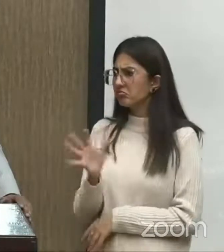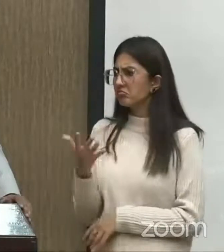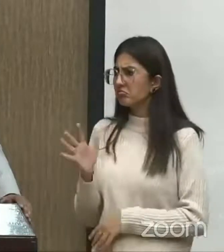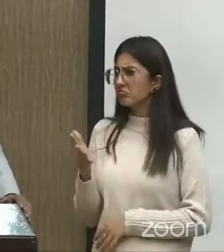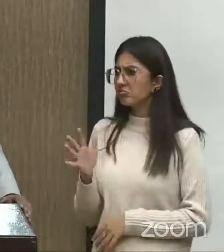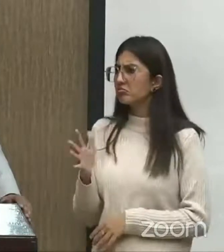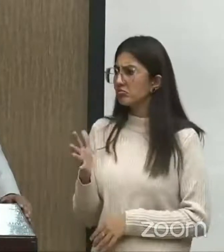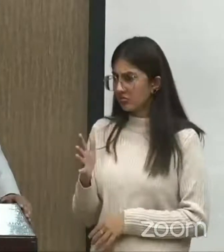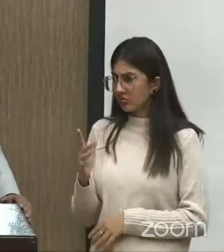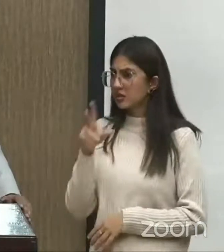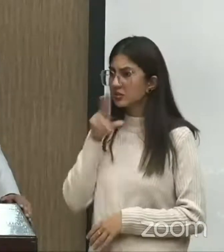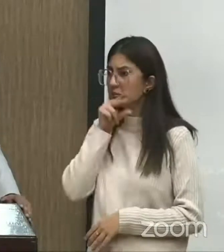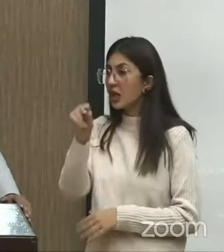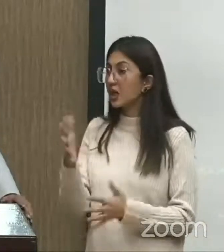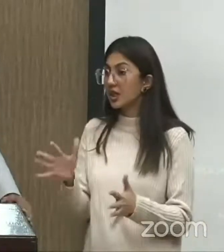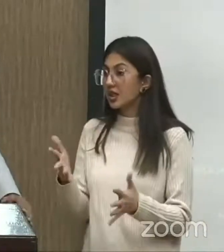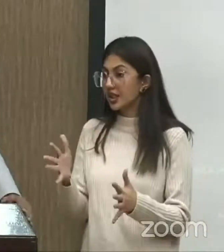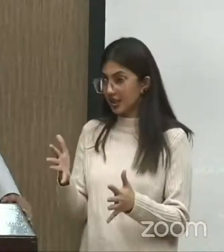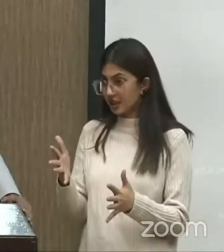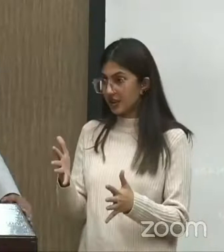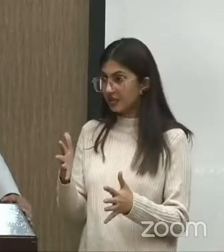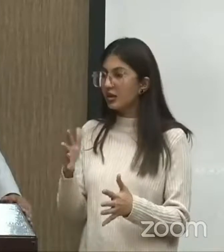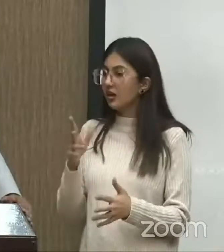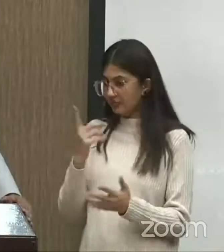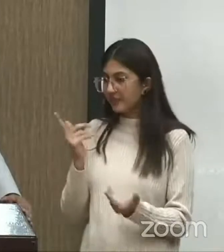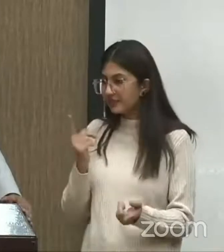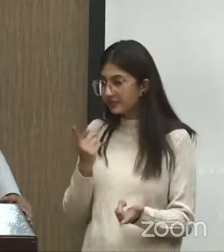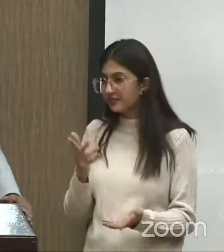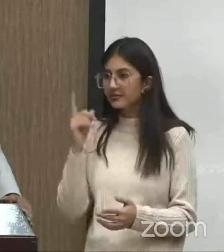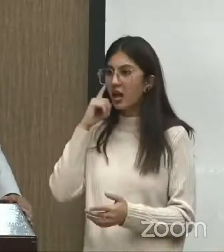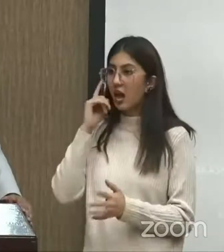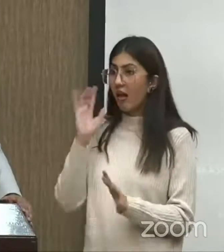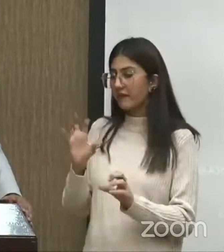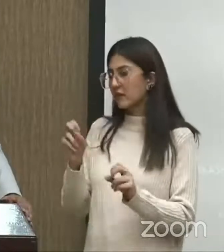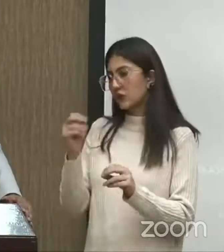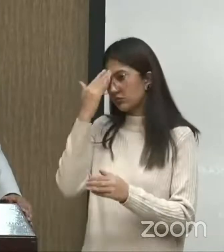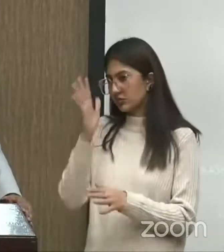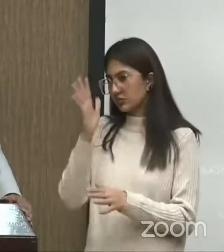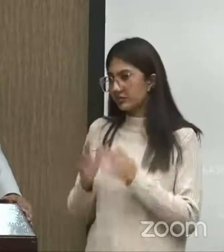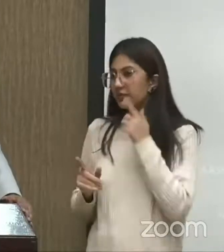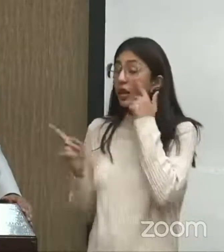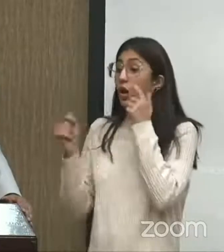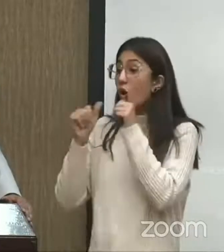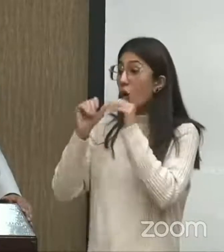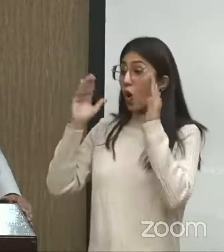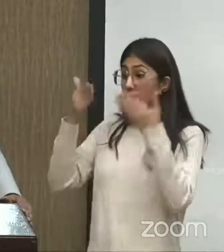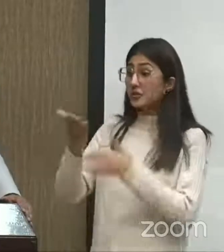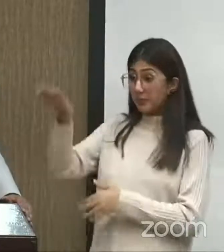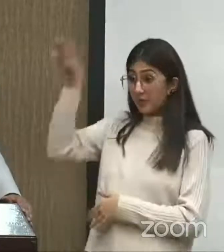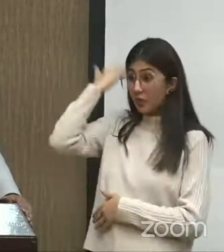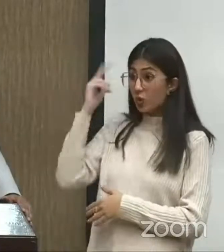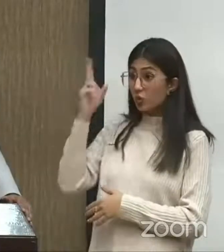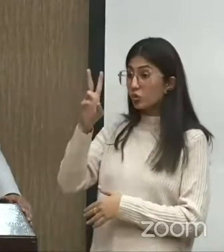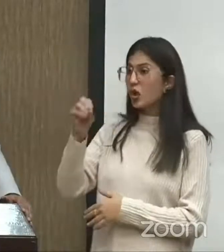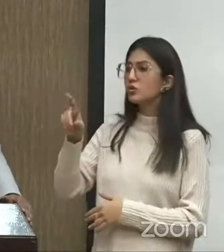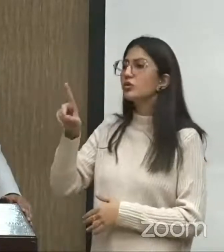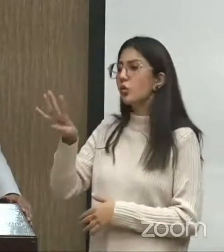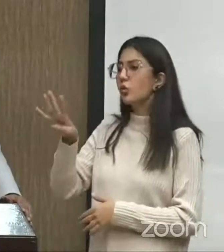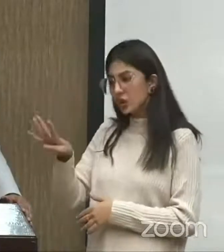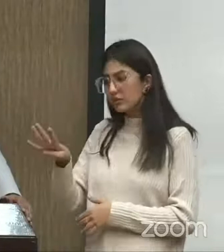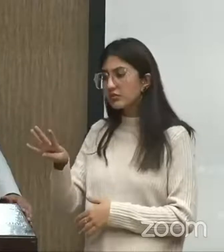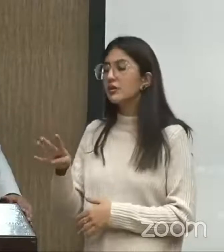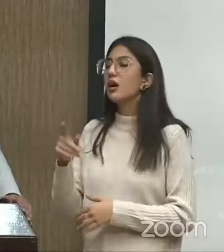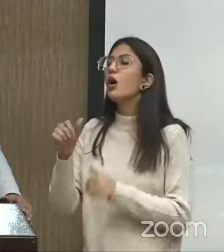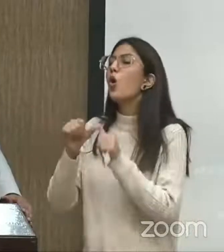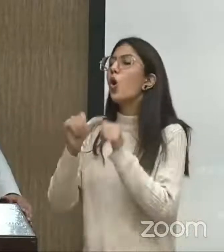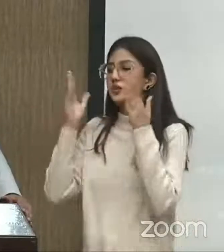couldn't speak. And this is, I'm talking about 2014, when autism was not even one of the disabilities. We had only 7 at that